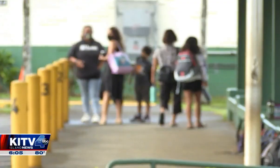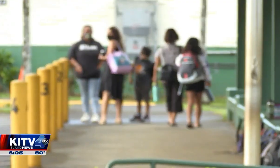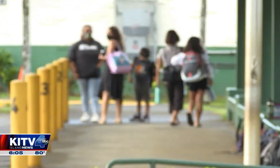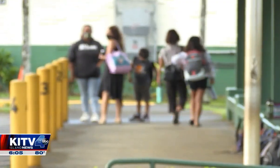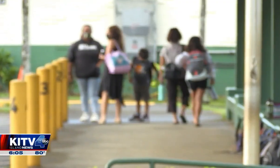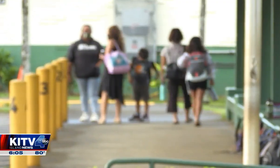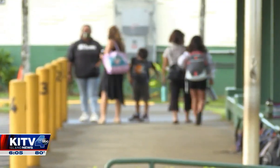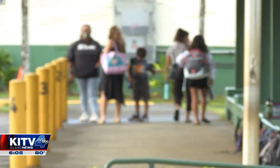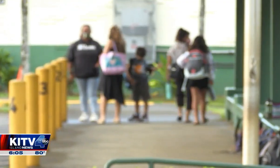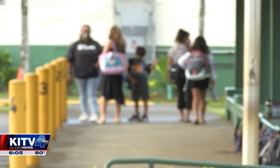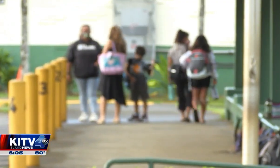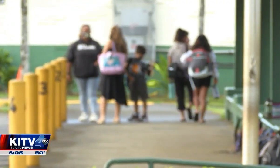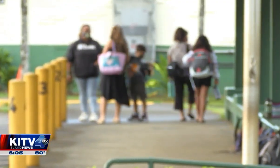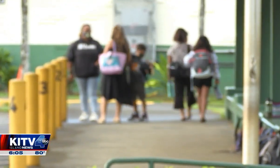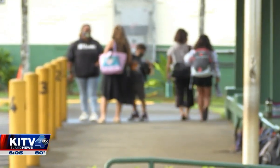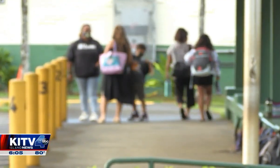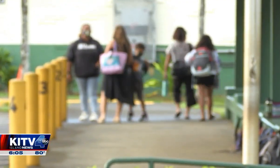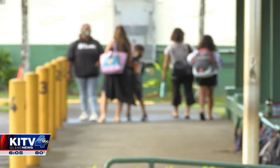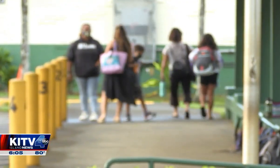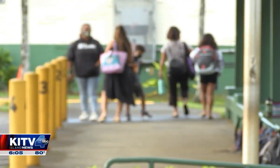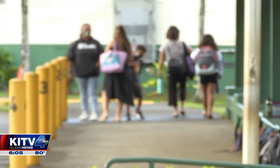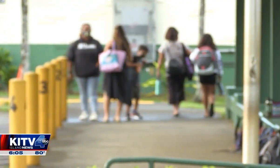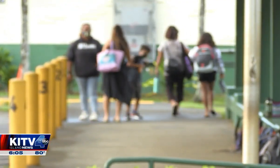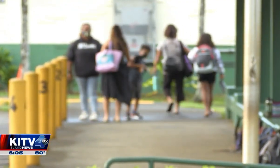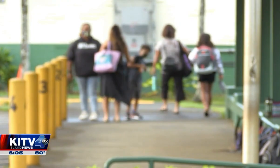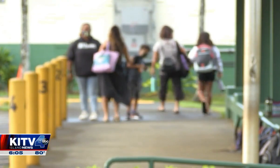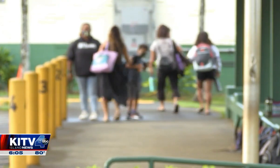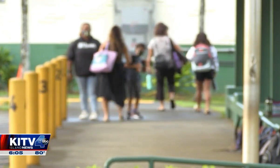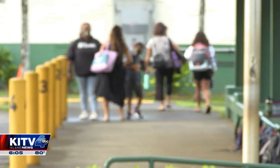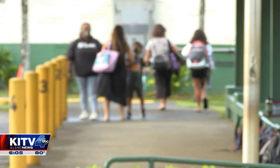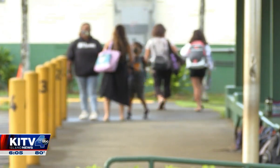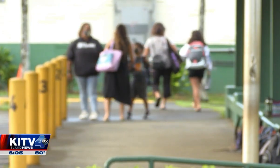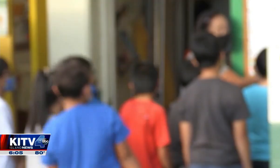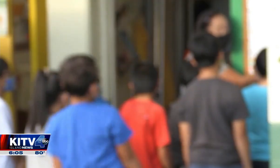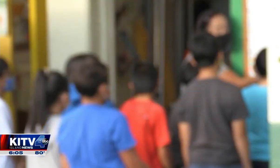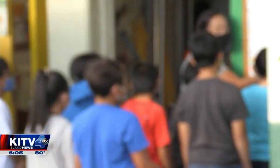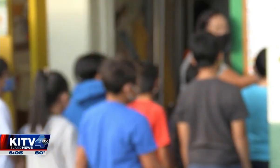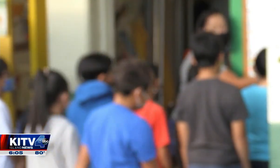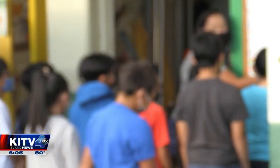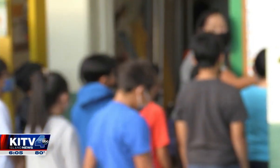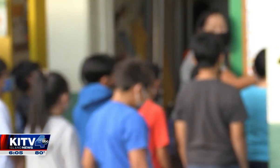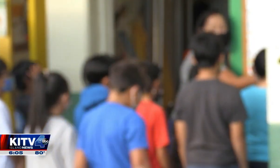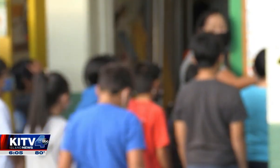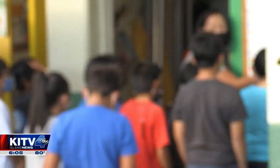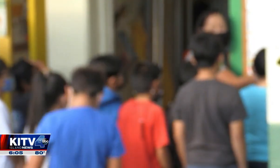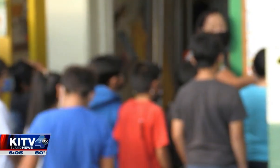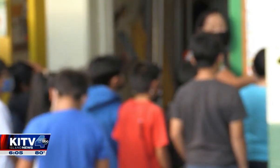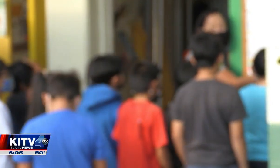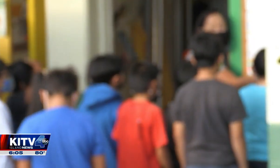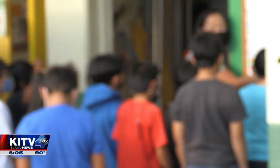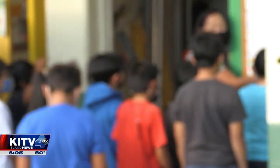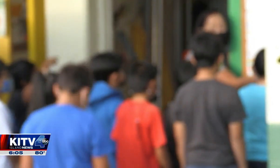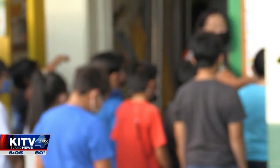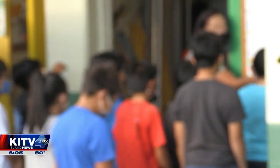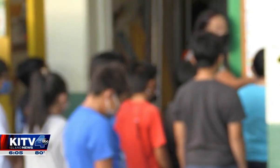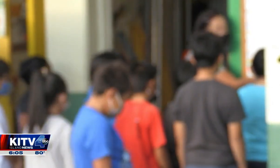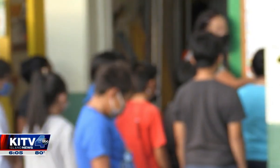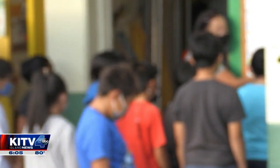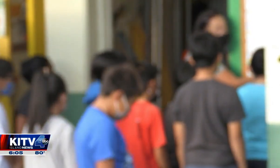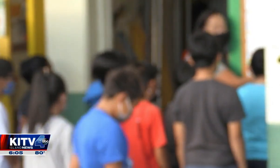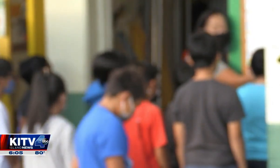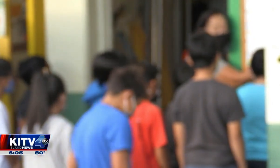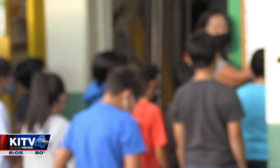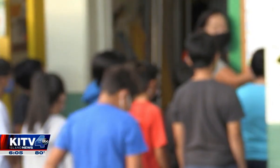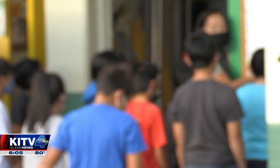The state of Hawaii is the only statewide public school system, and so we are working with the public schools